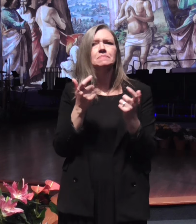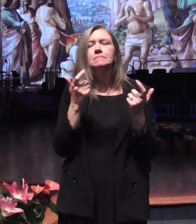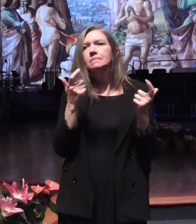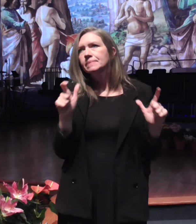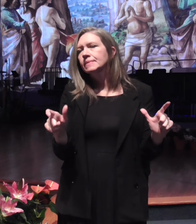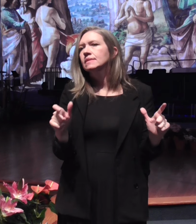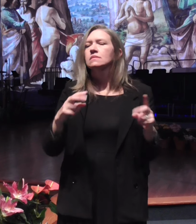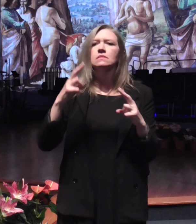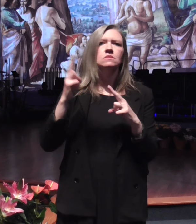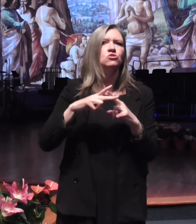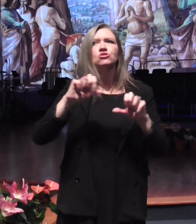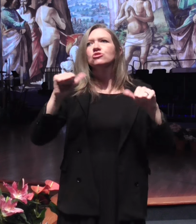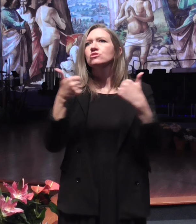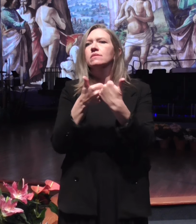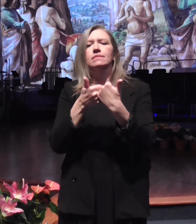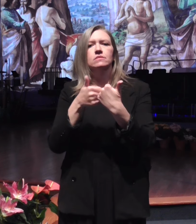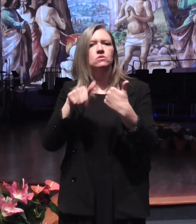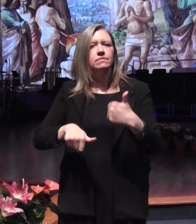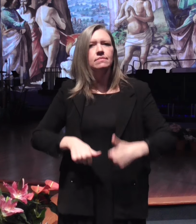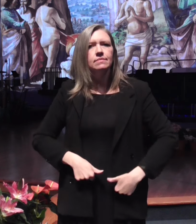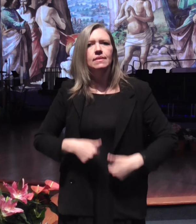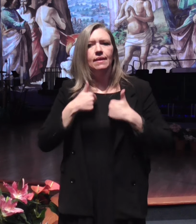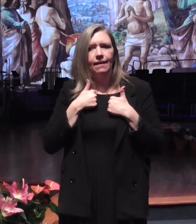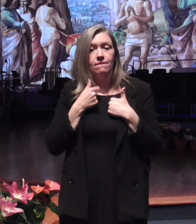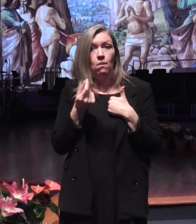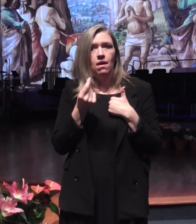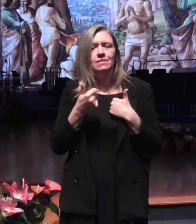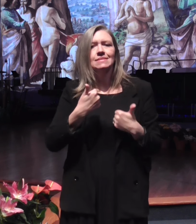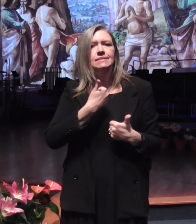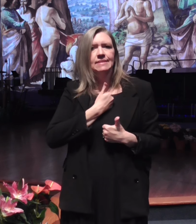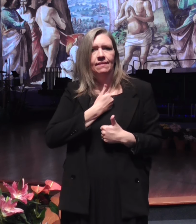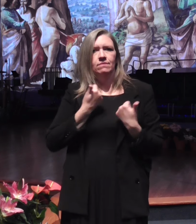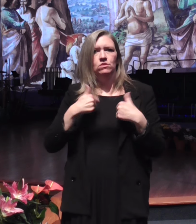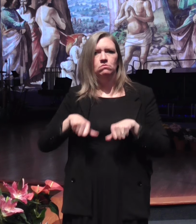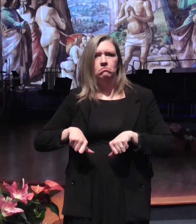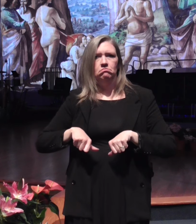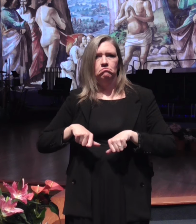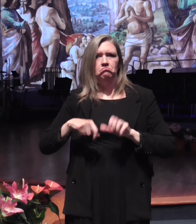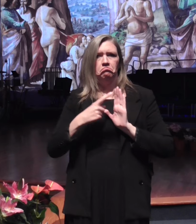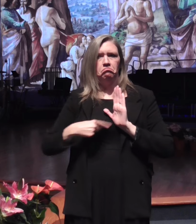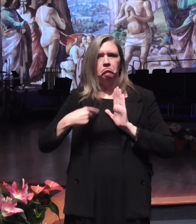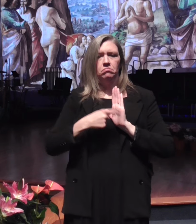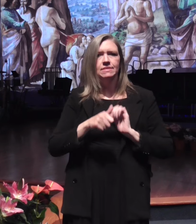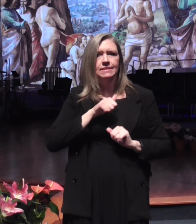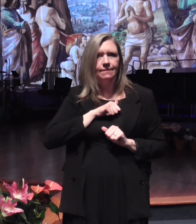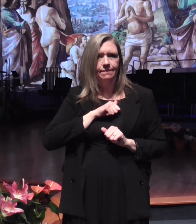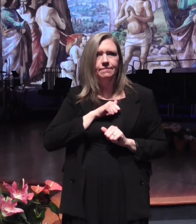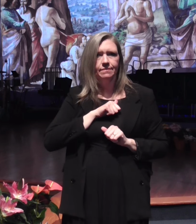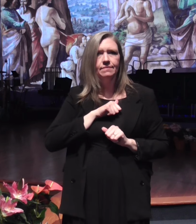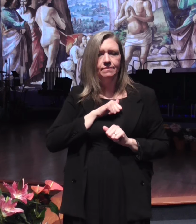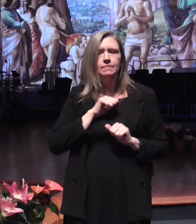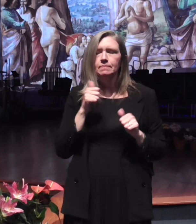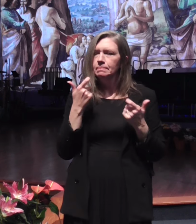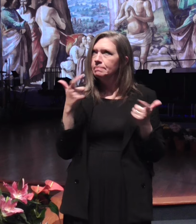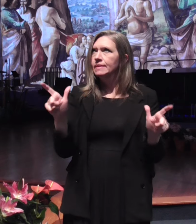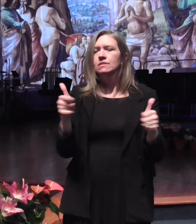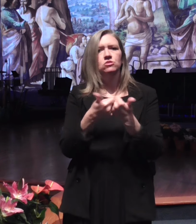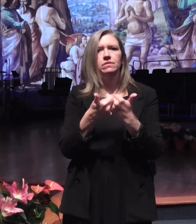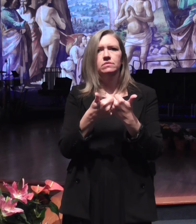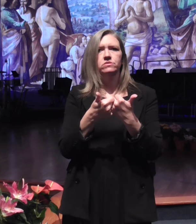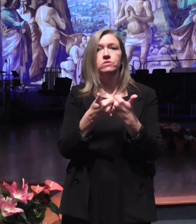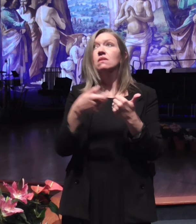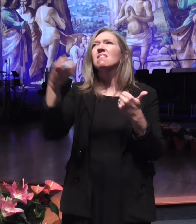life is self-rejection. The biggest challenge we face in our lives is self-rejection. God